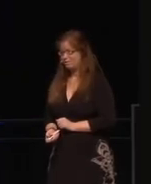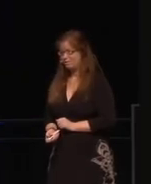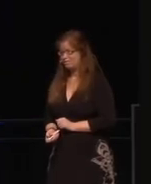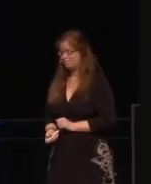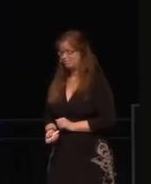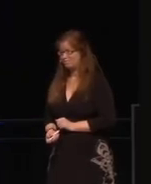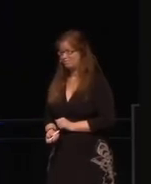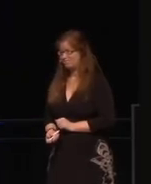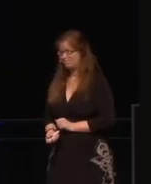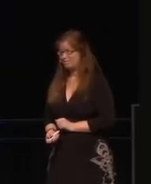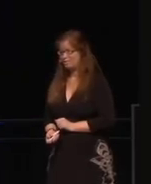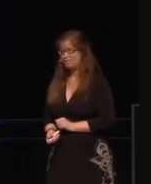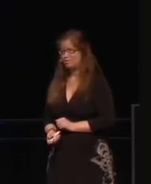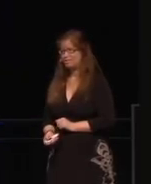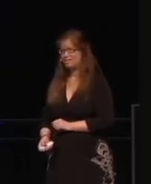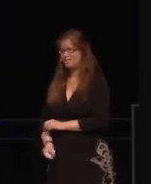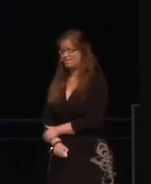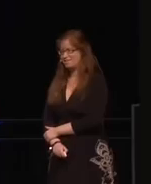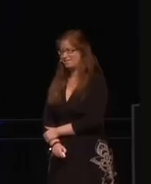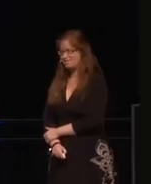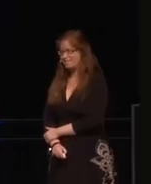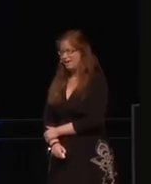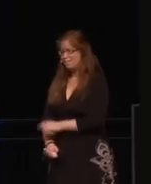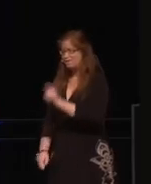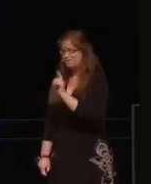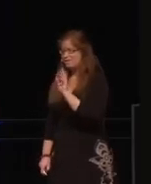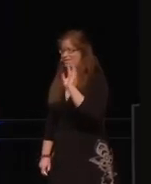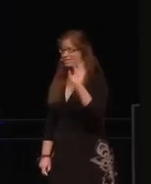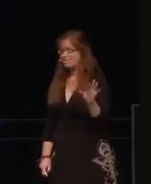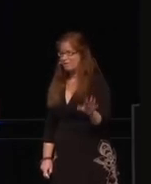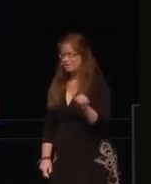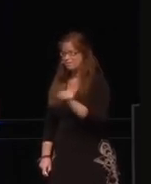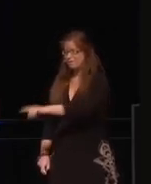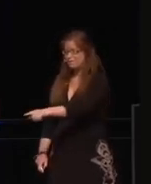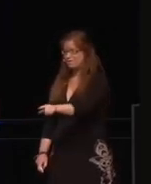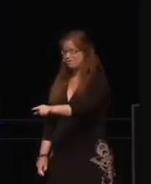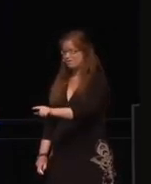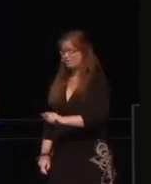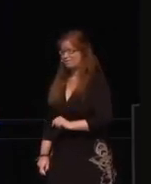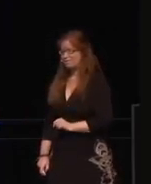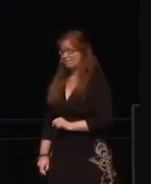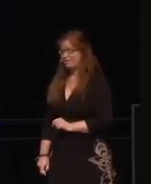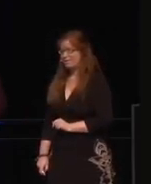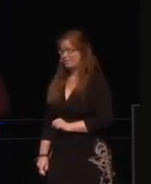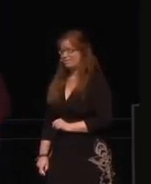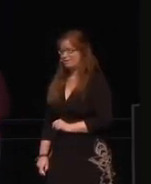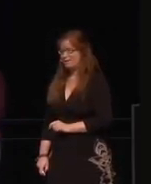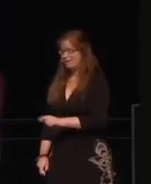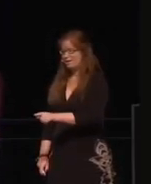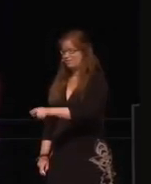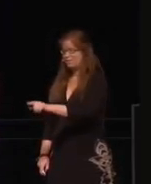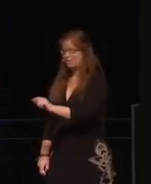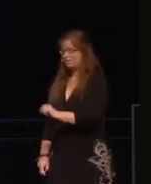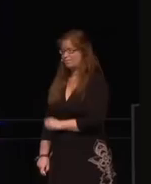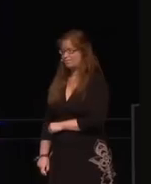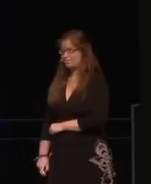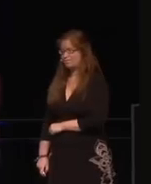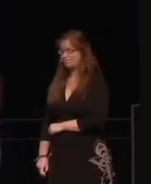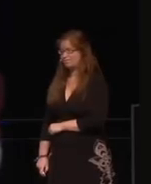video and I hope we can hear the audio here as well. We will see.